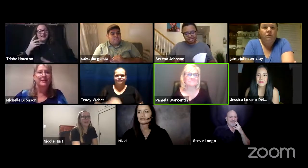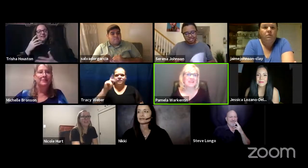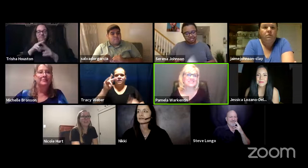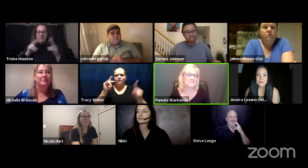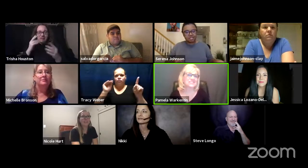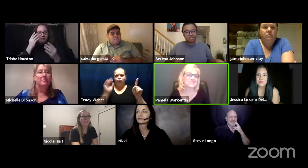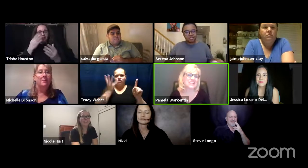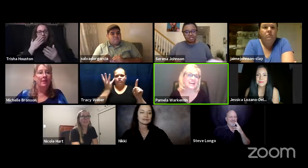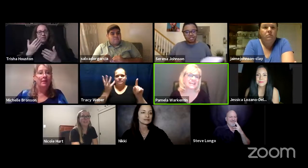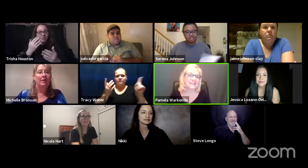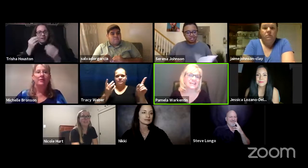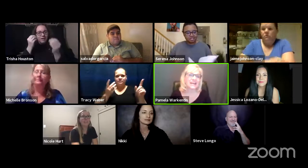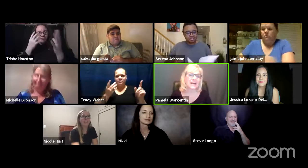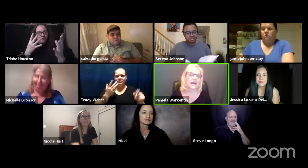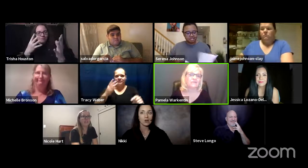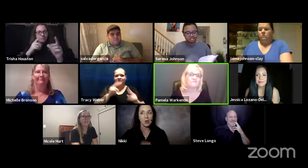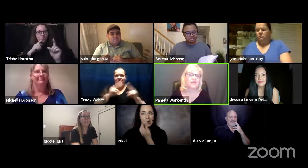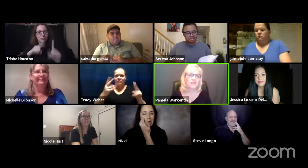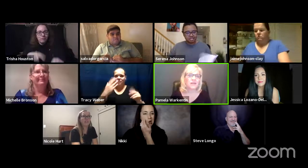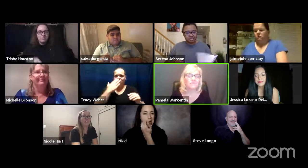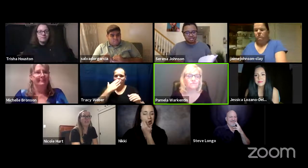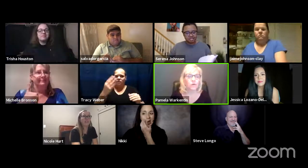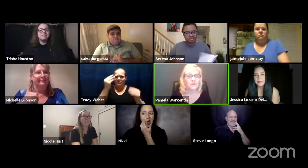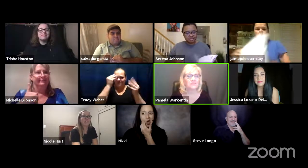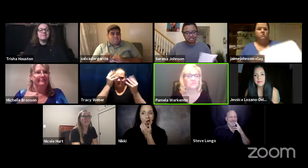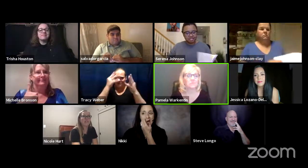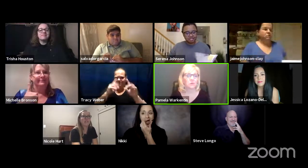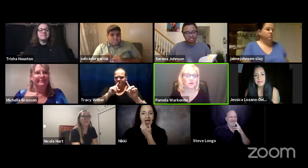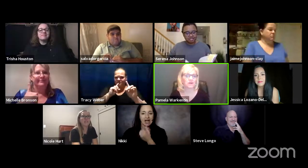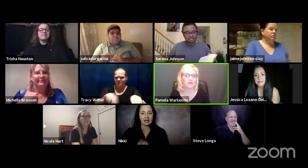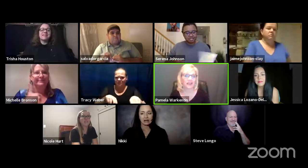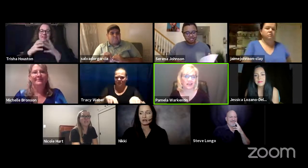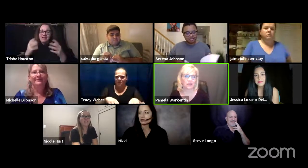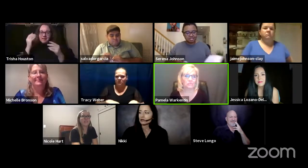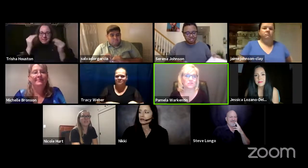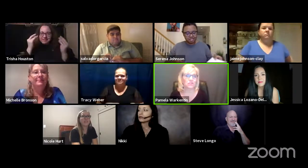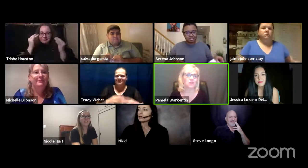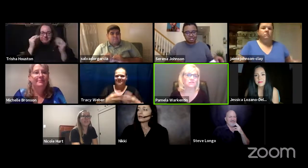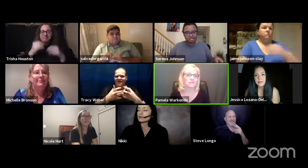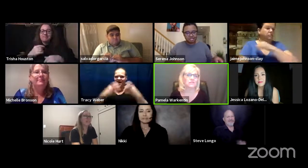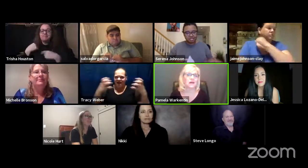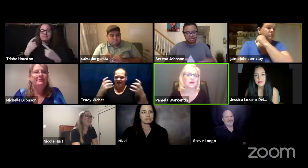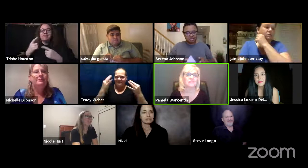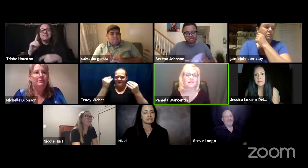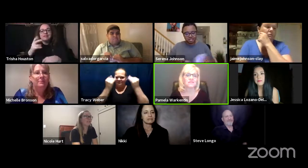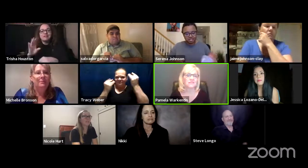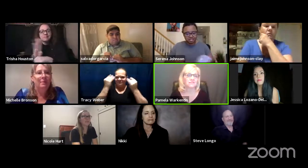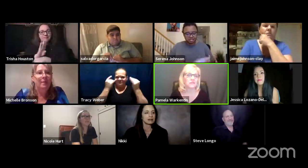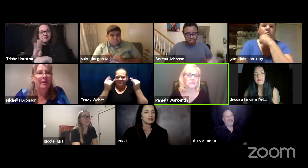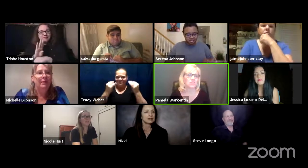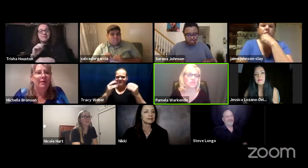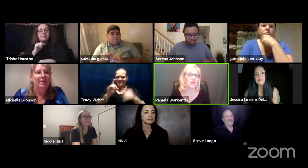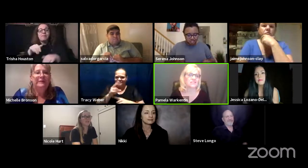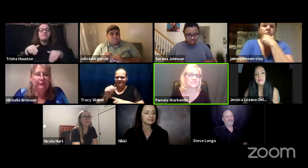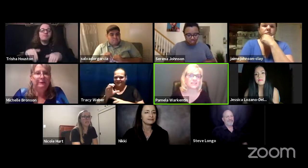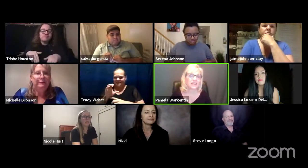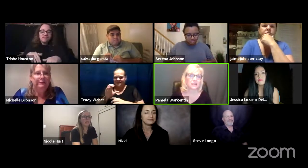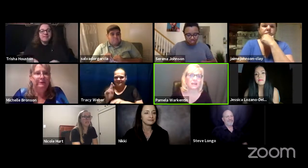Back to Tricia. A very informative report. Thank you, Michelle. Lots of information, lots to think